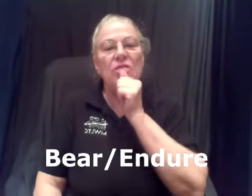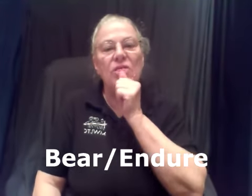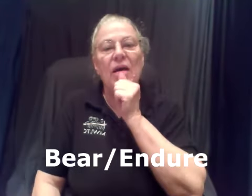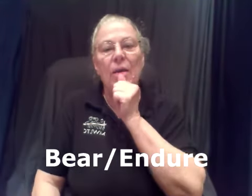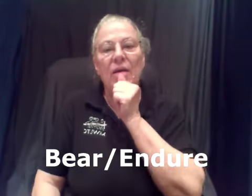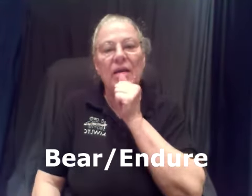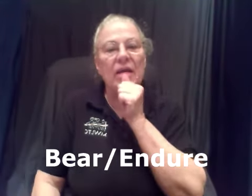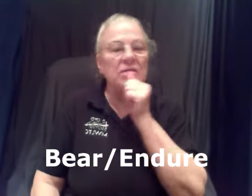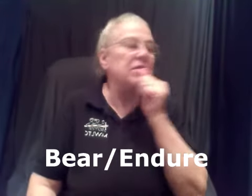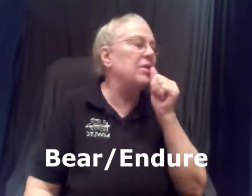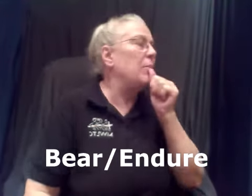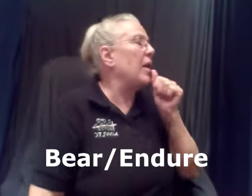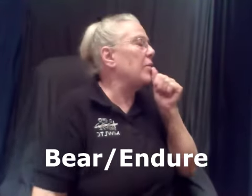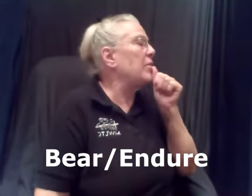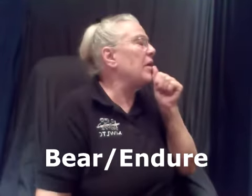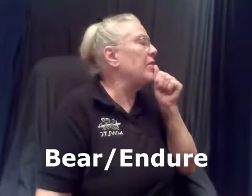thumb against the bottom of the lip.